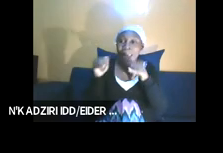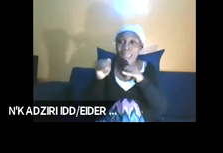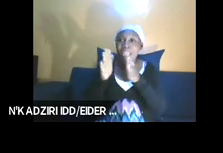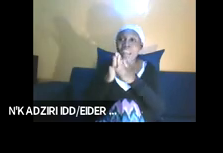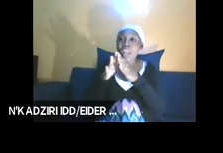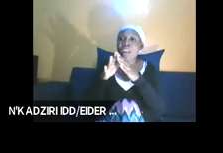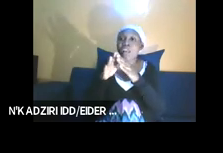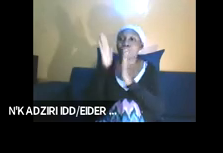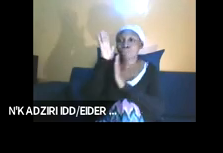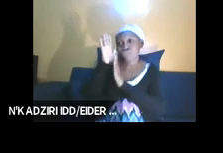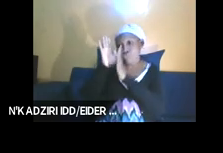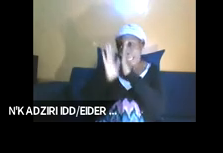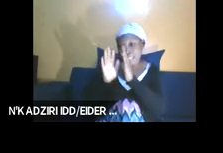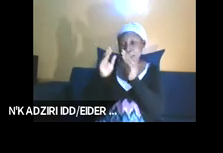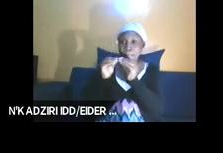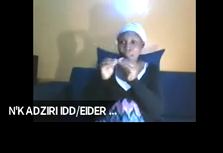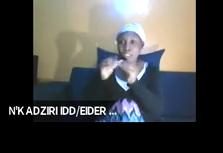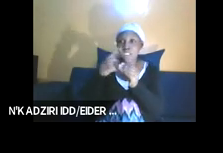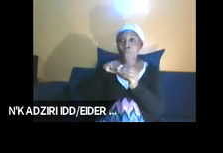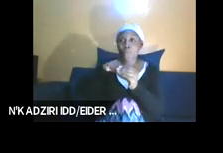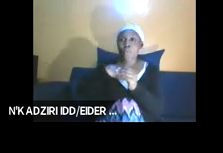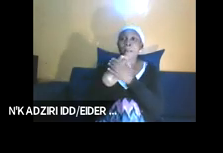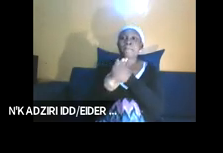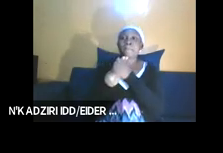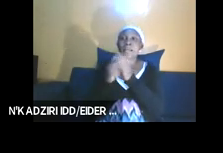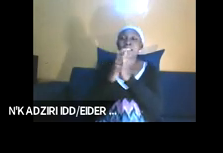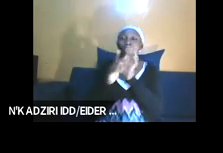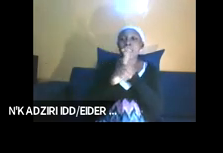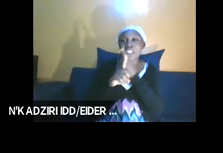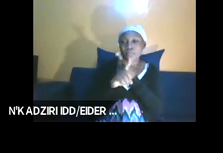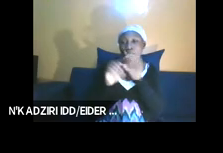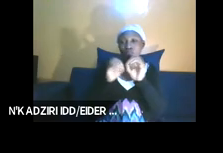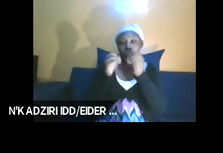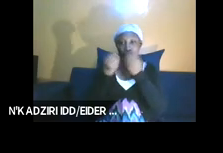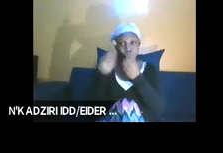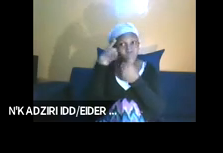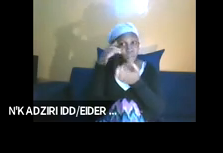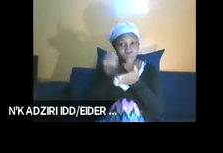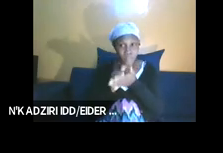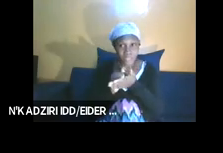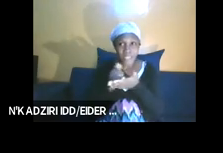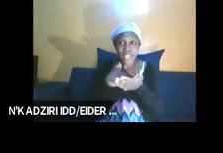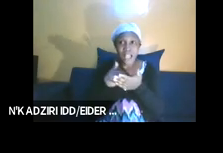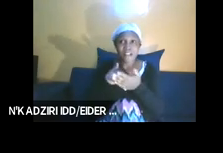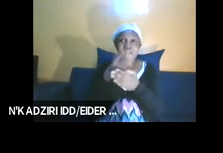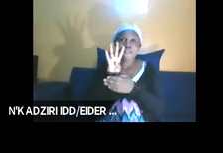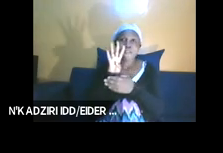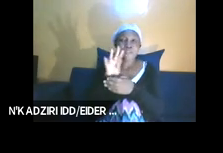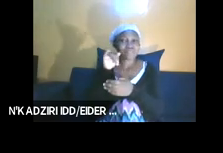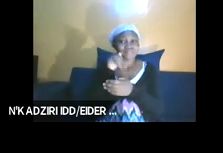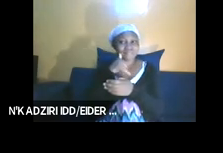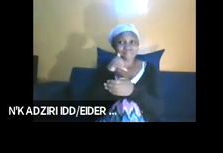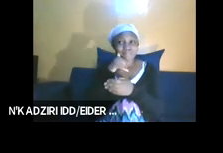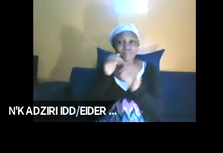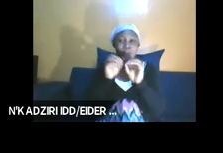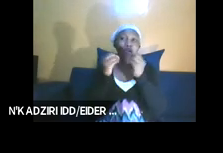with many organizations to deliver this service. So these are the 4 amazing organizations that have put together